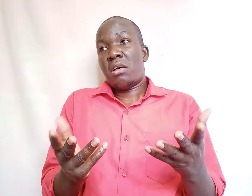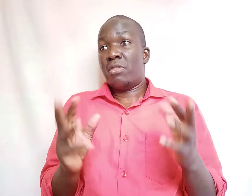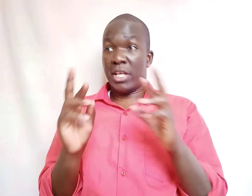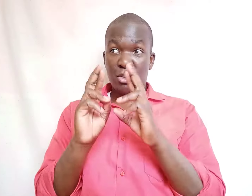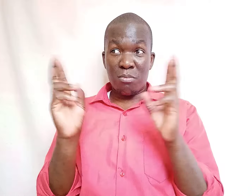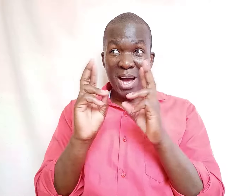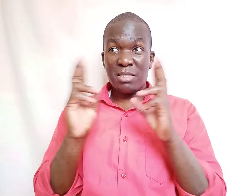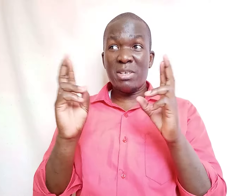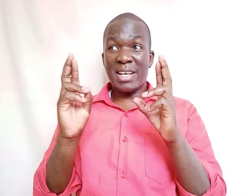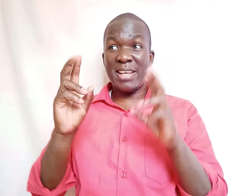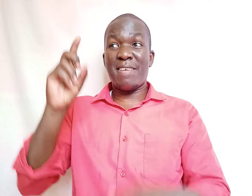then you must be ready